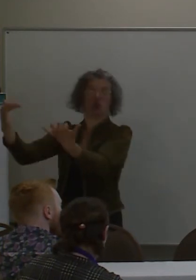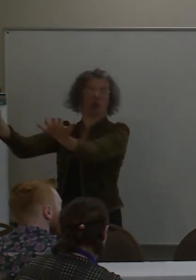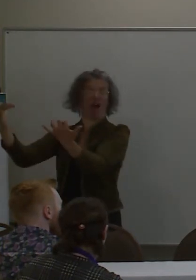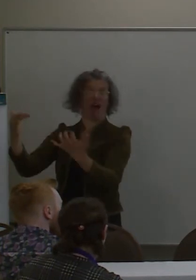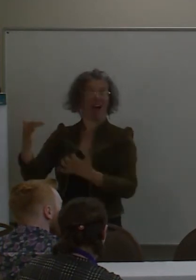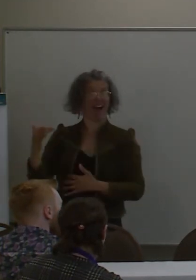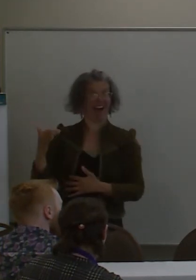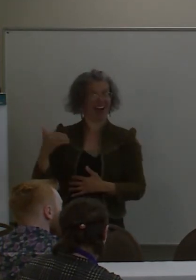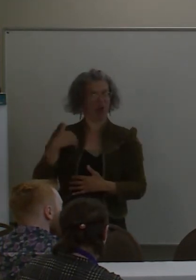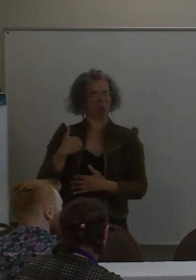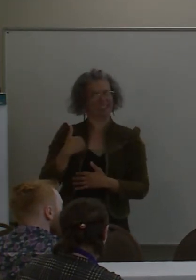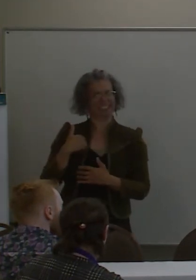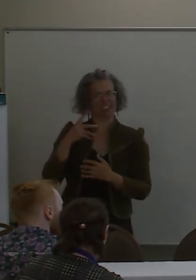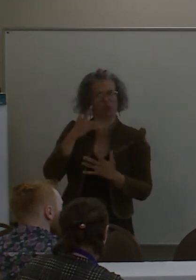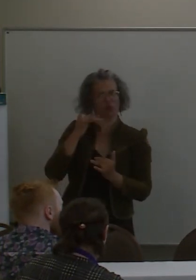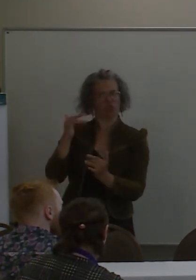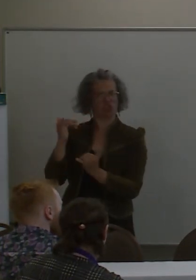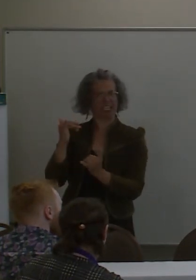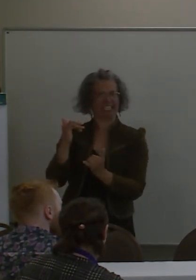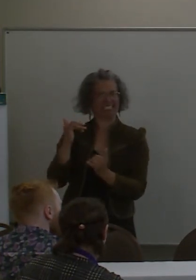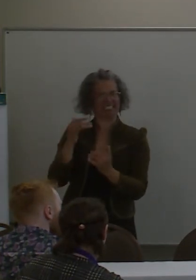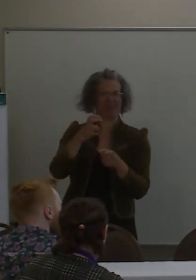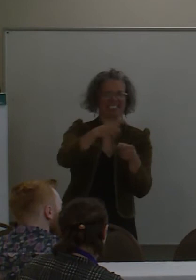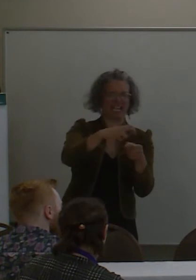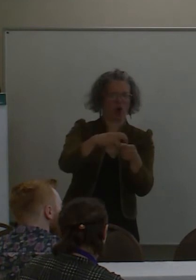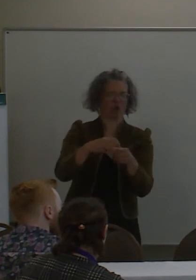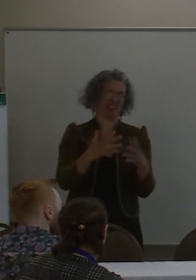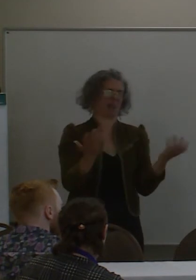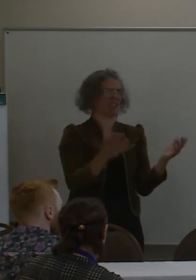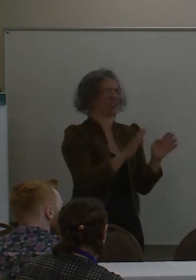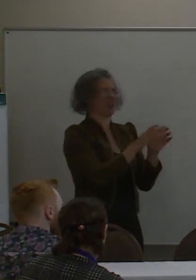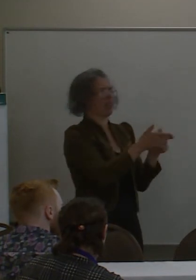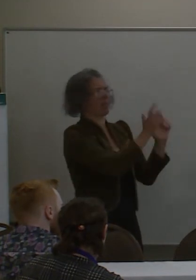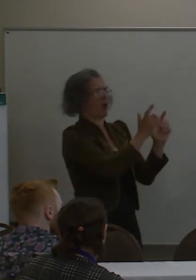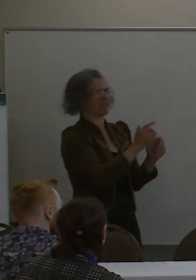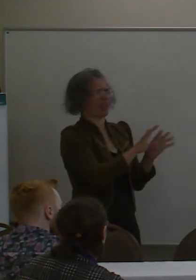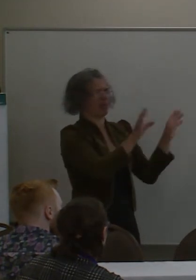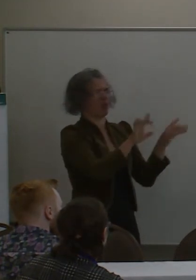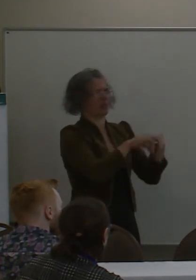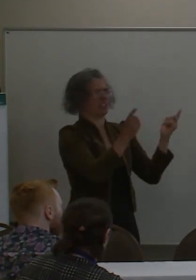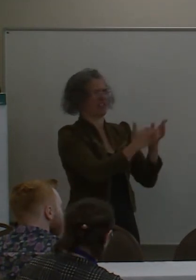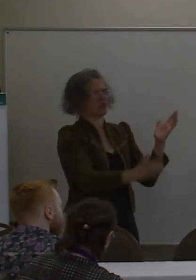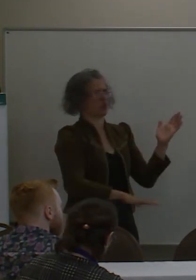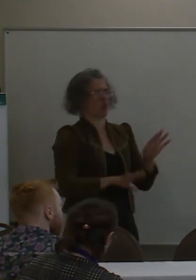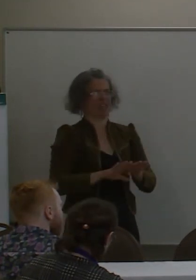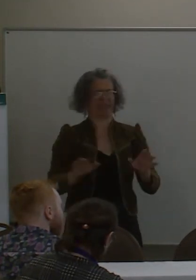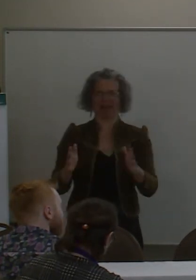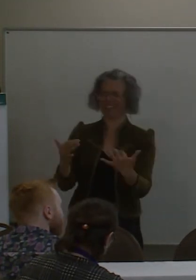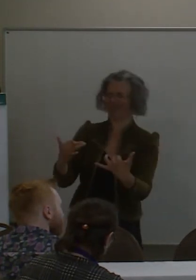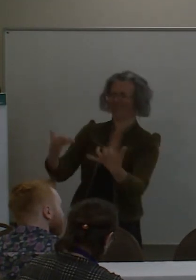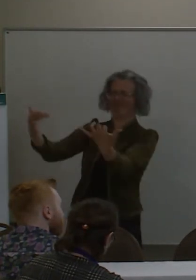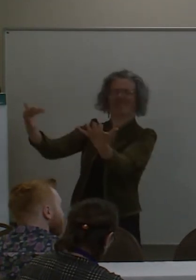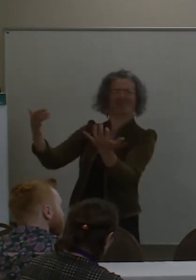your biggest stakeholders, your users, as opposed to your boss and your board. And it guides you in your future. So how you treat your